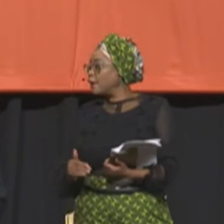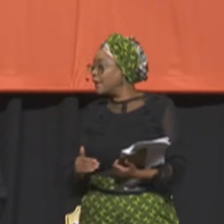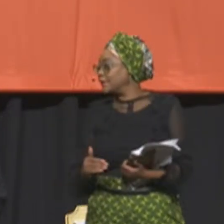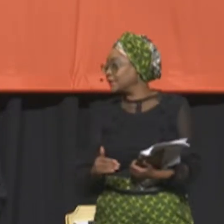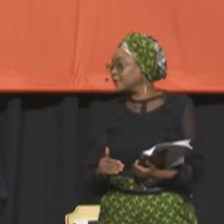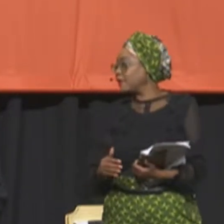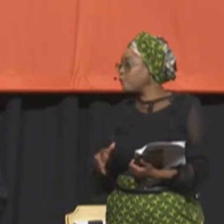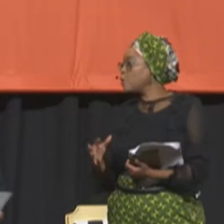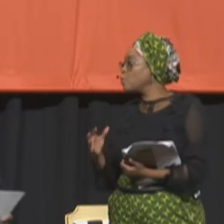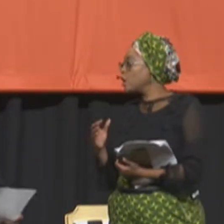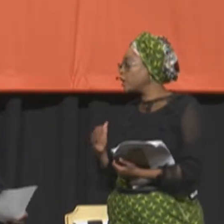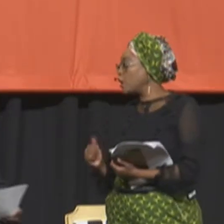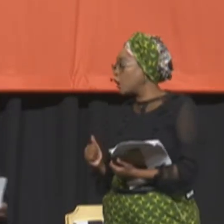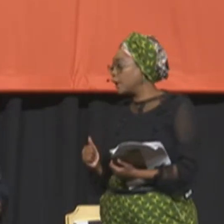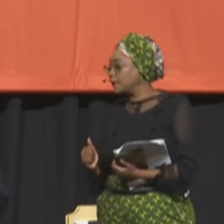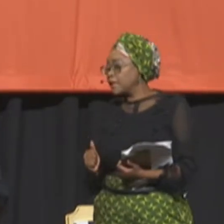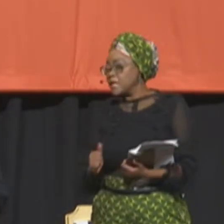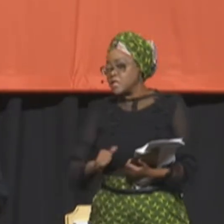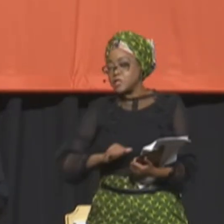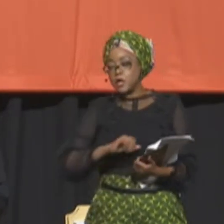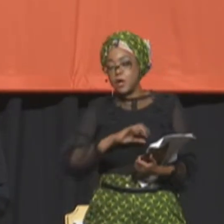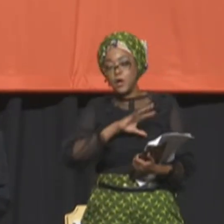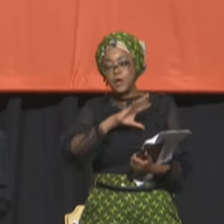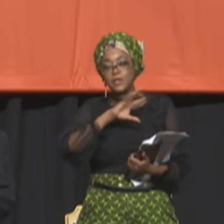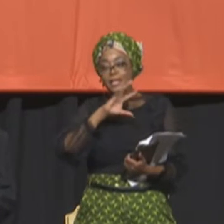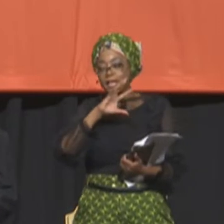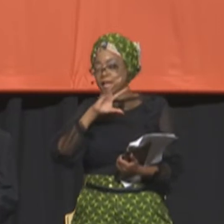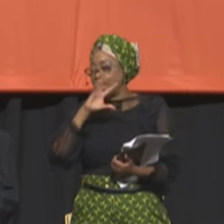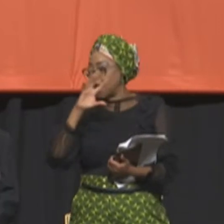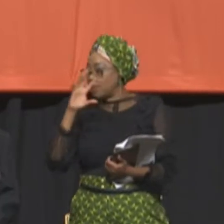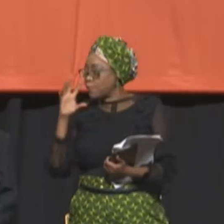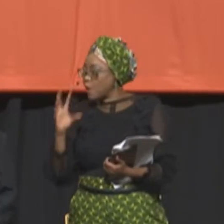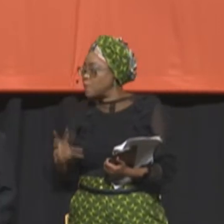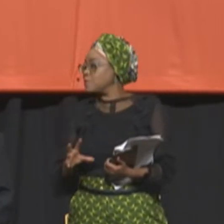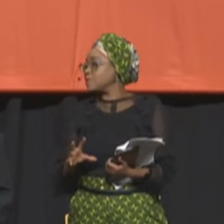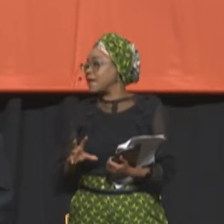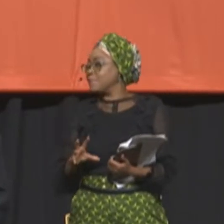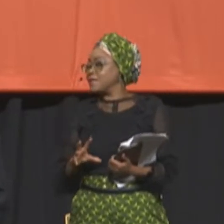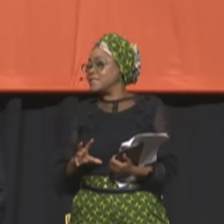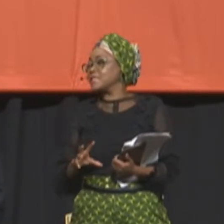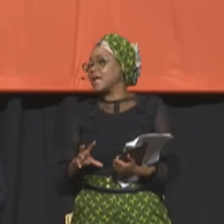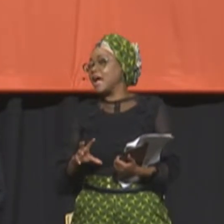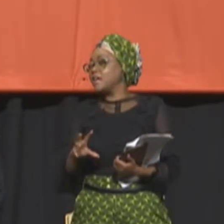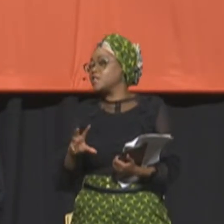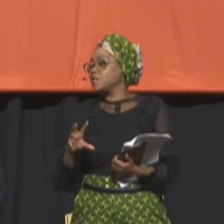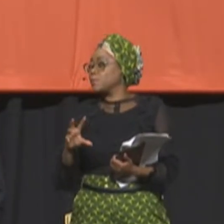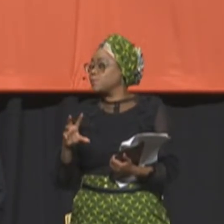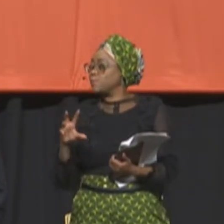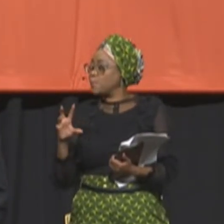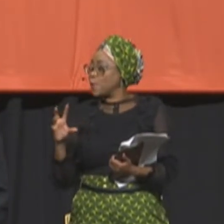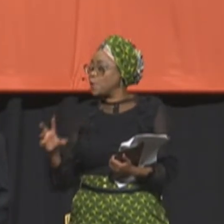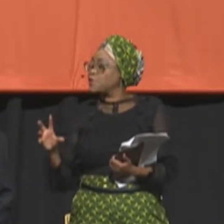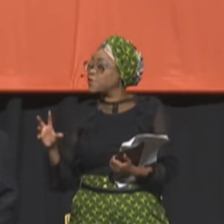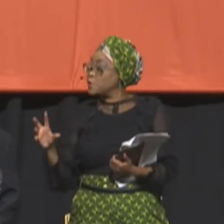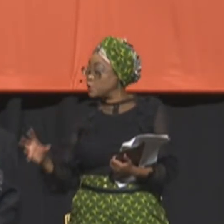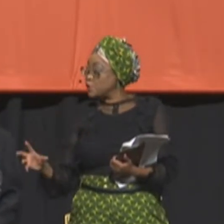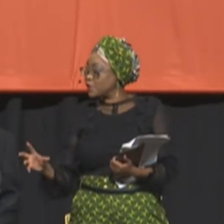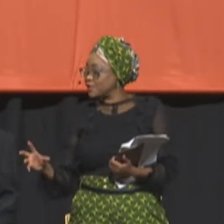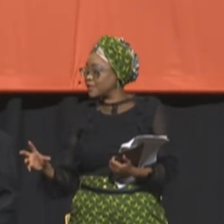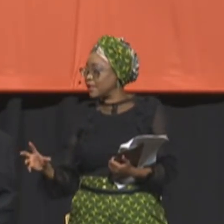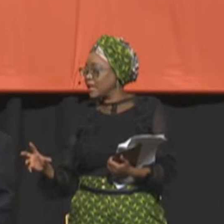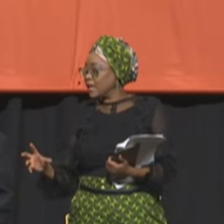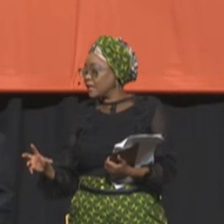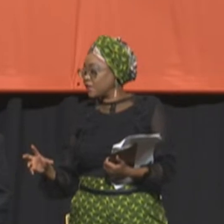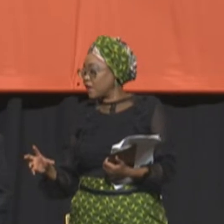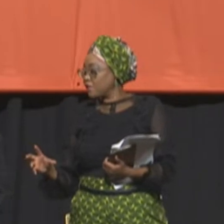thematic areas that they've been working on. So they had problem statements and proposed